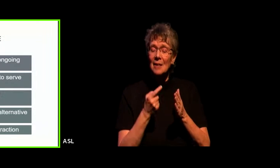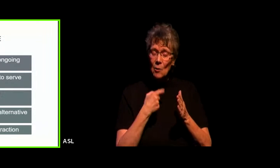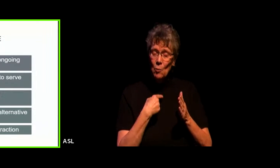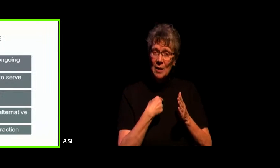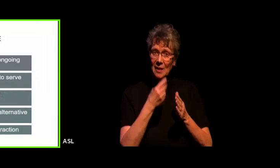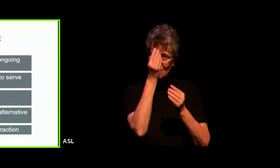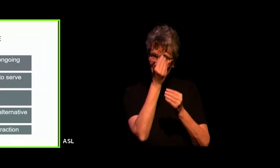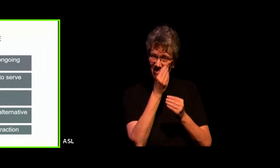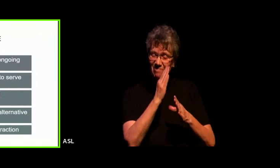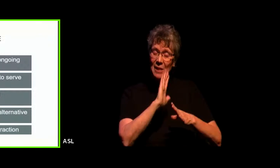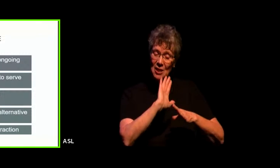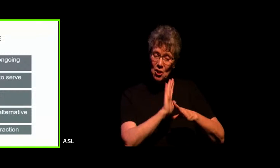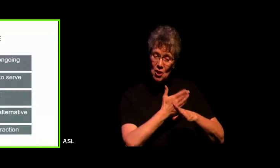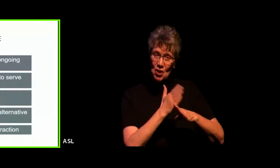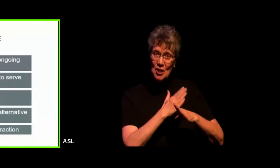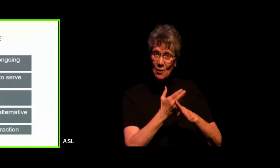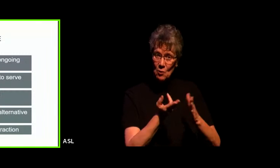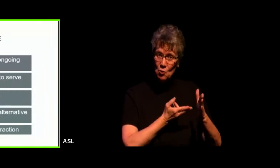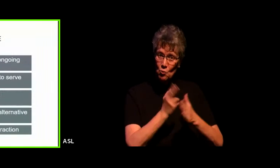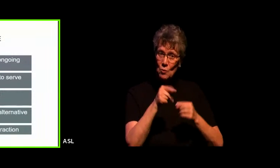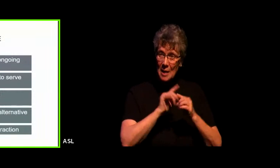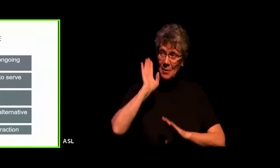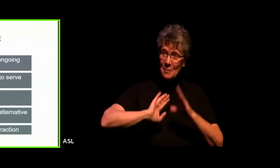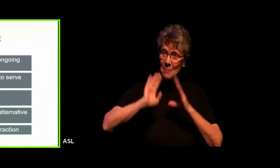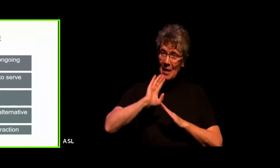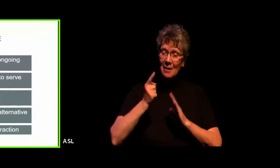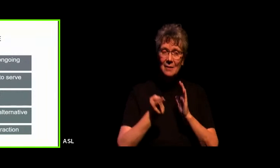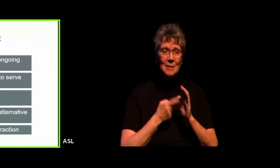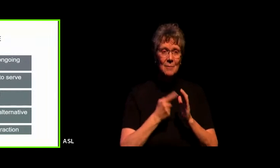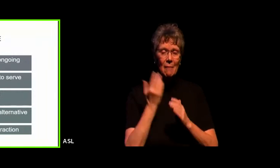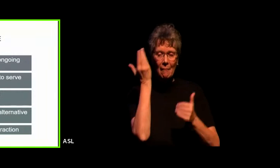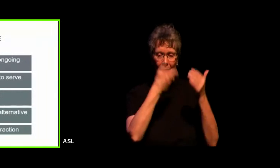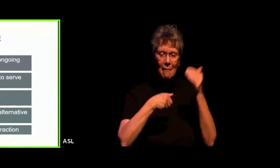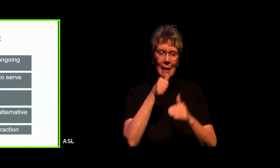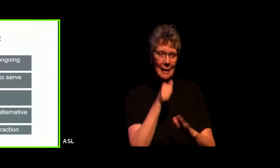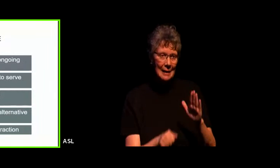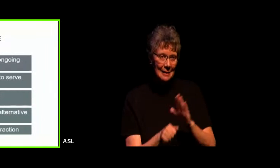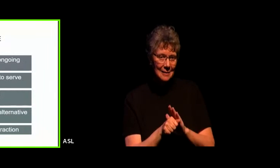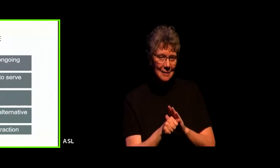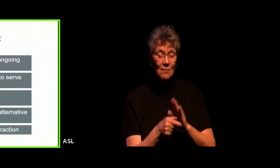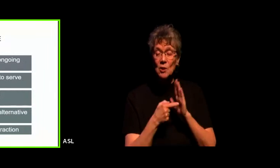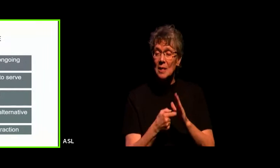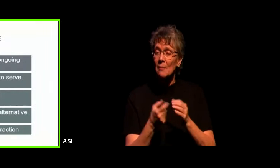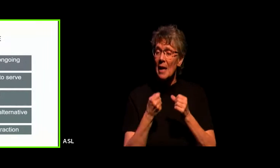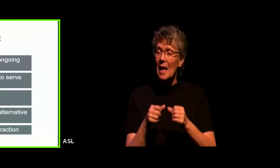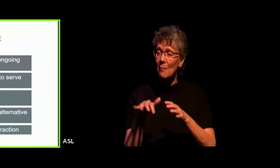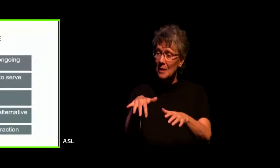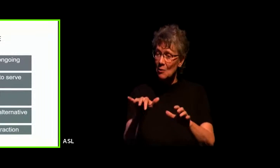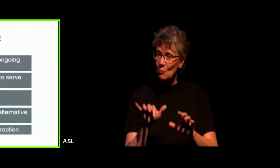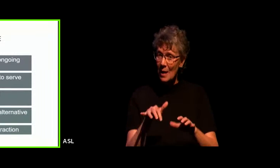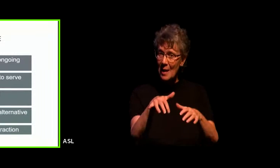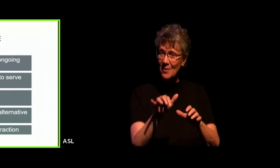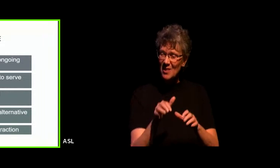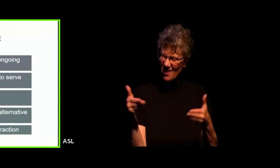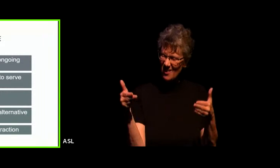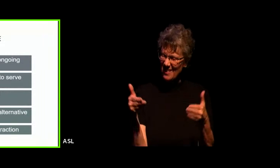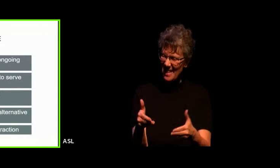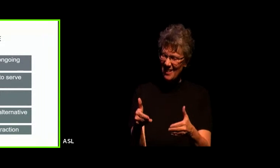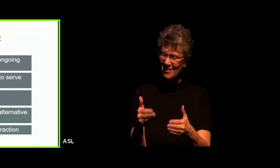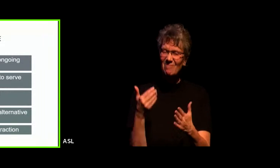as how many graves there might be of children around residential schools. We use techniques of archaeology, some of those very